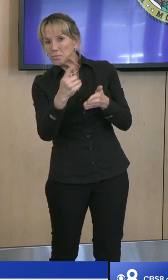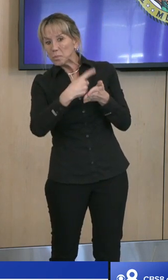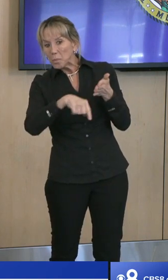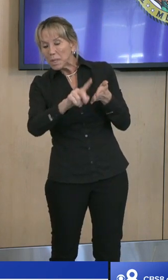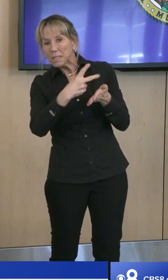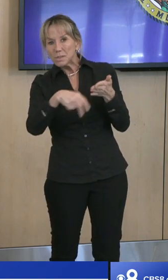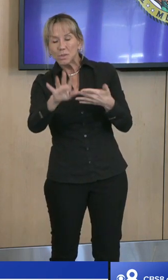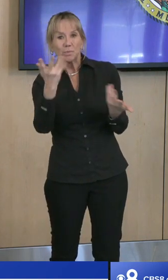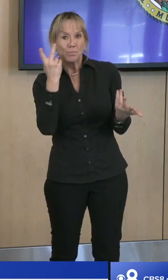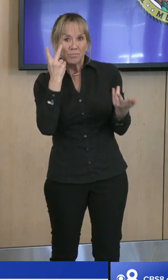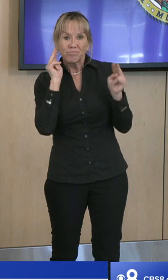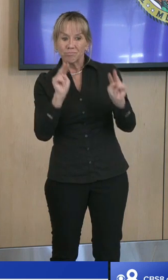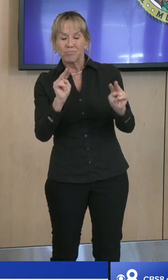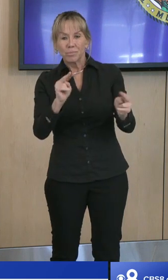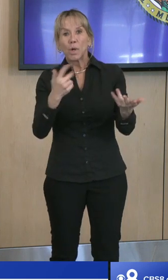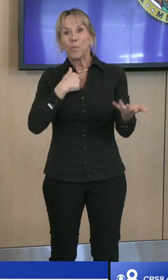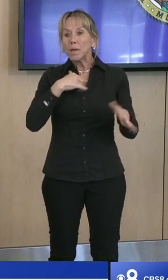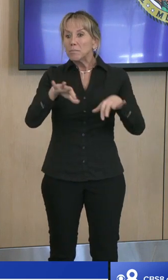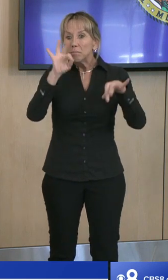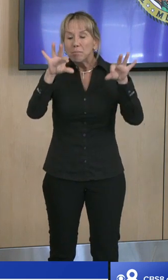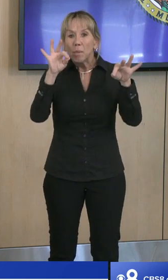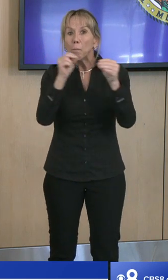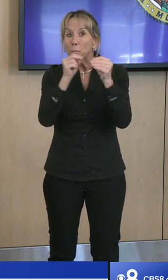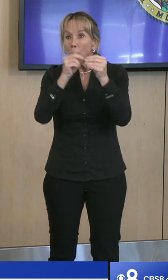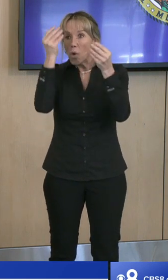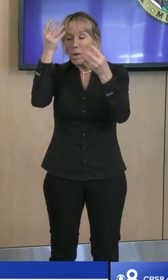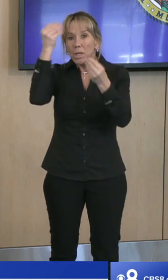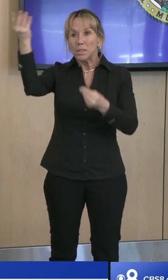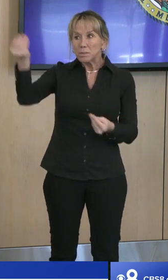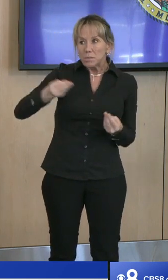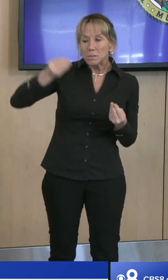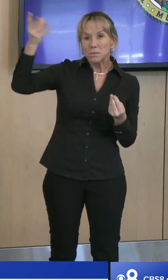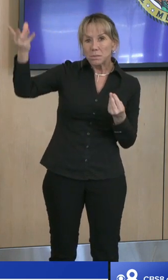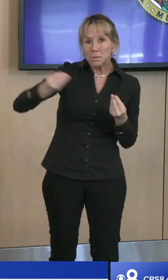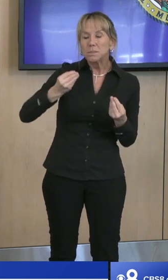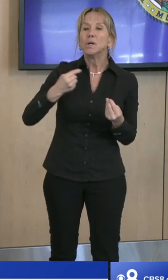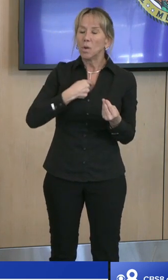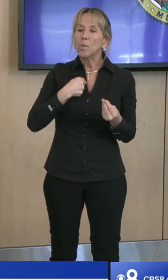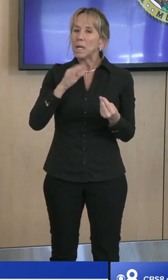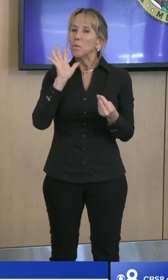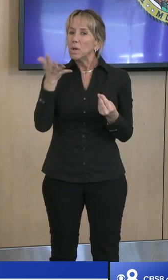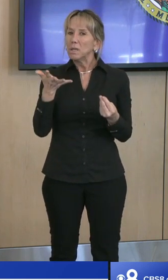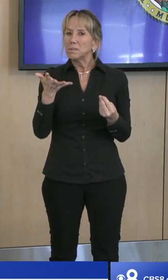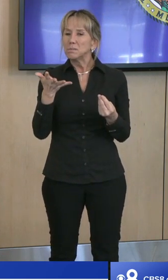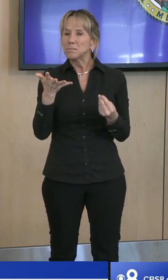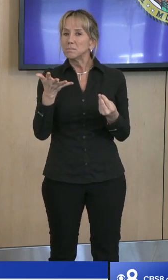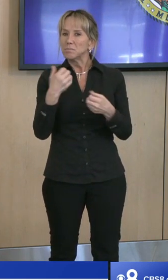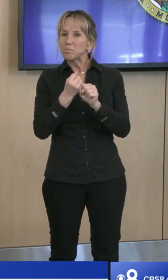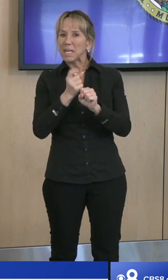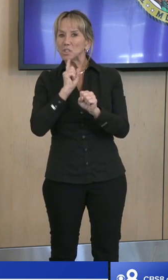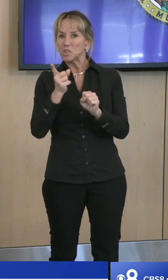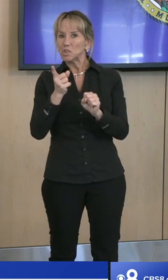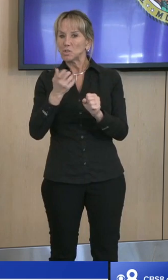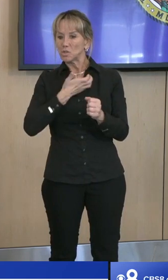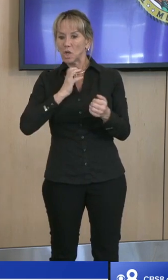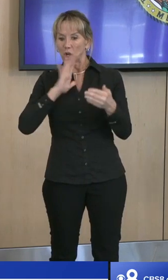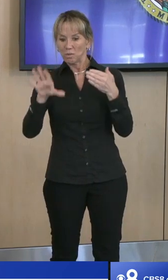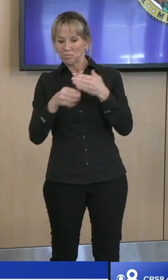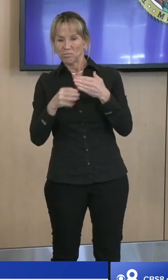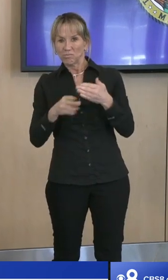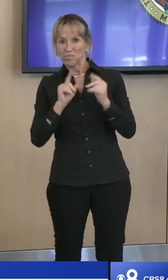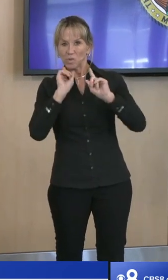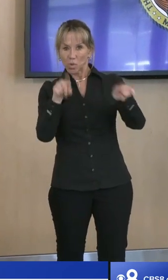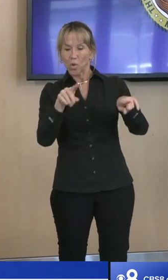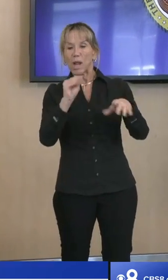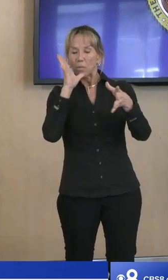out about more information, we will certainly update our orders and make those known to you. Thank you, Dr.